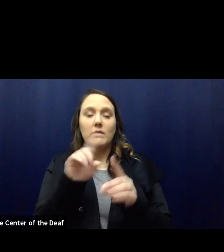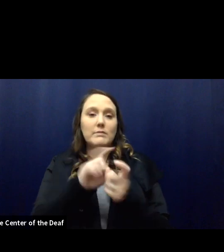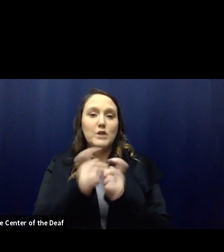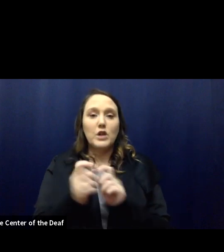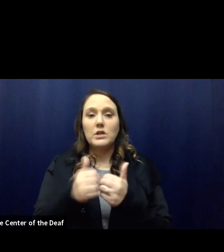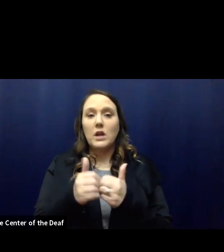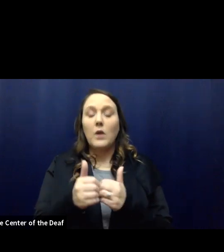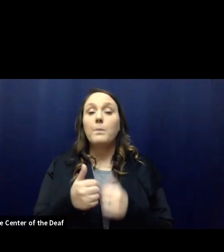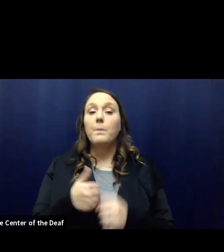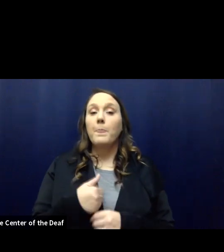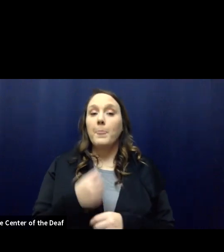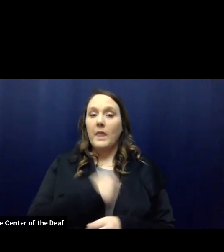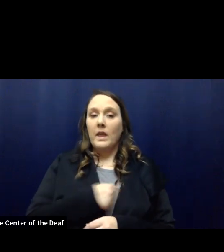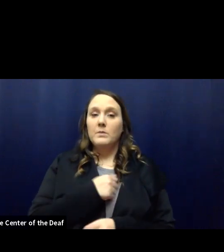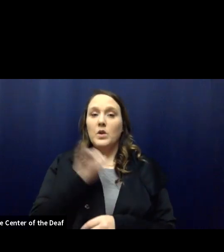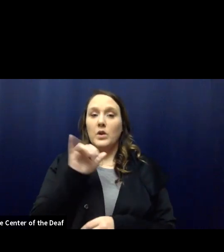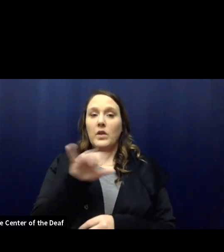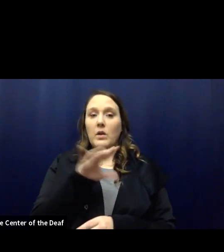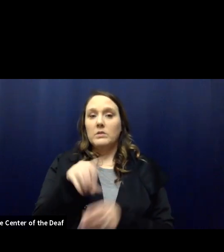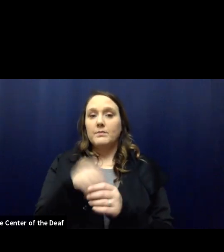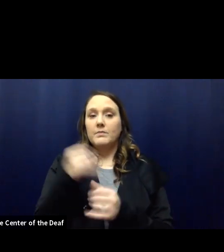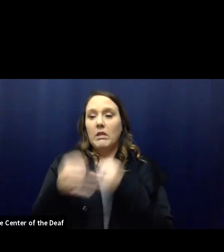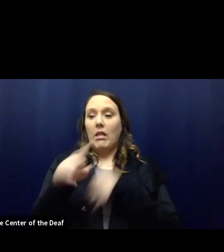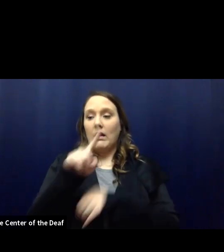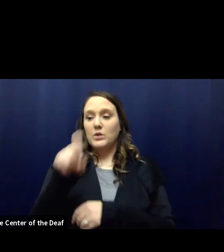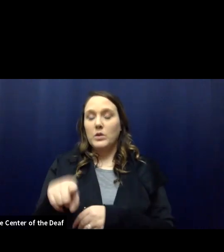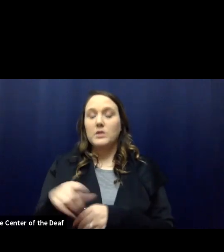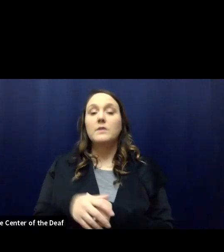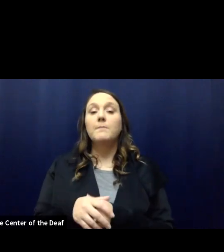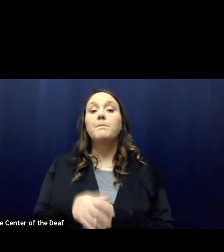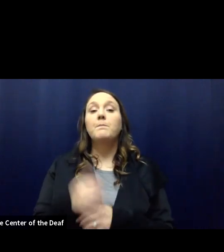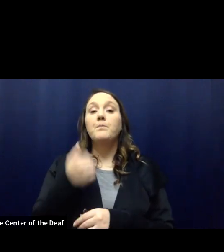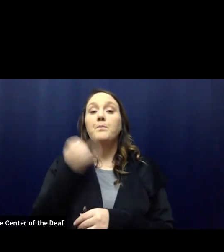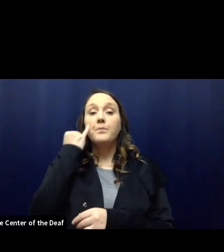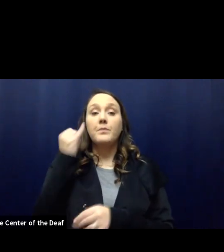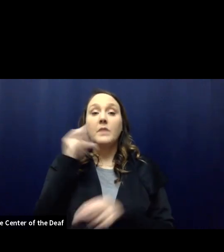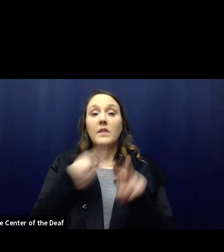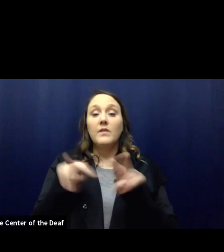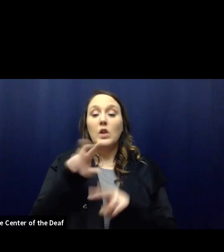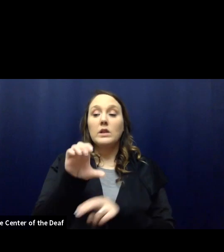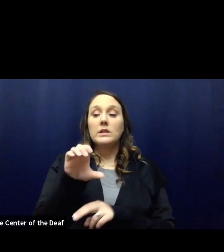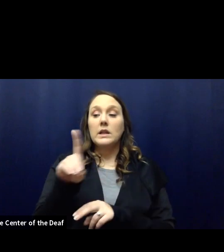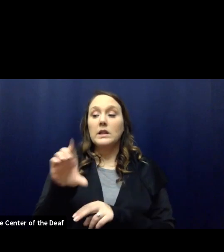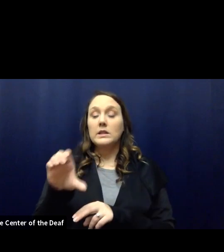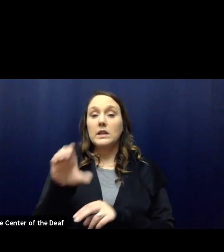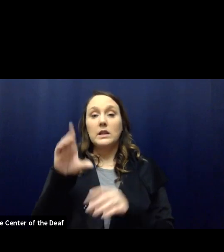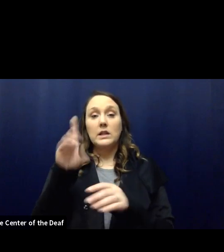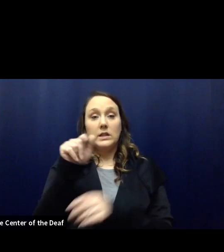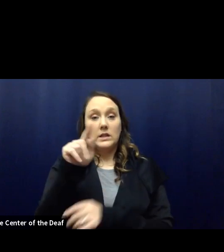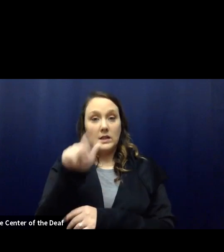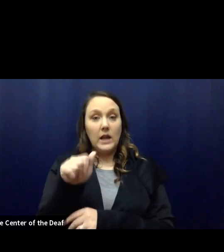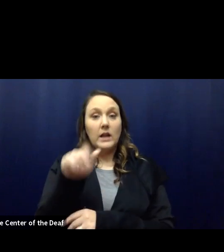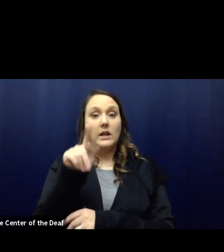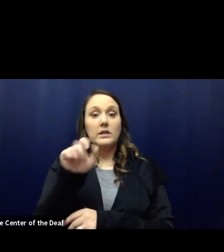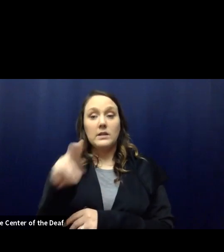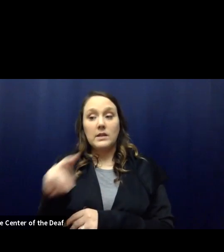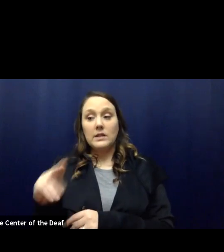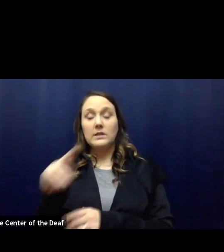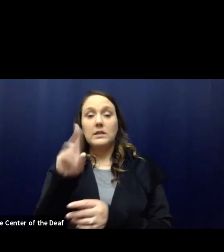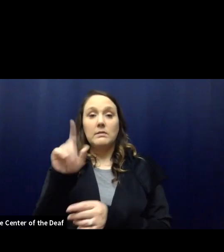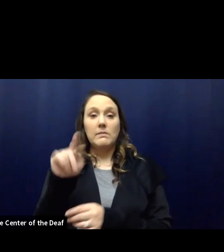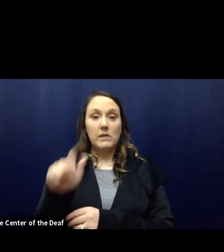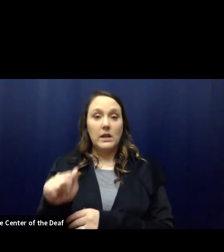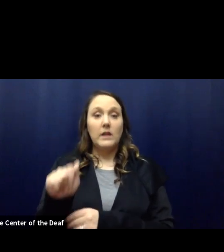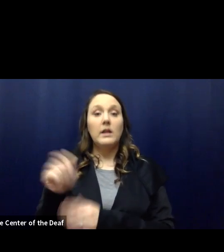I apologize, that was actually part of the last question. So if you look at CDC data, if you look at Tennessee data, the demographics have shifted to the left